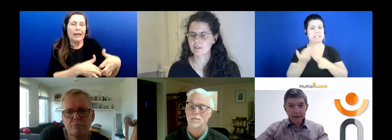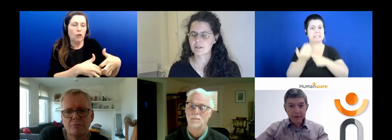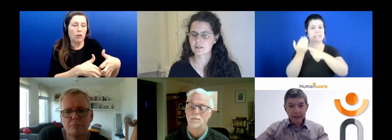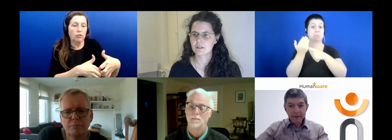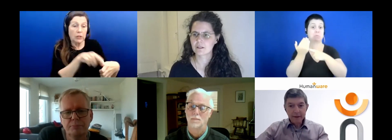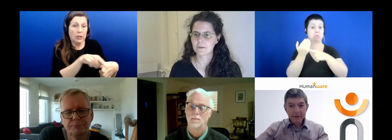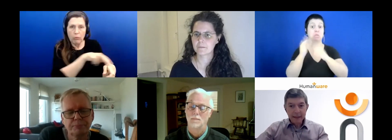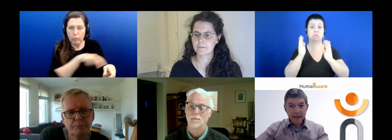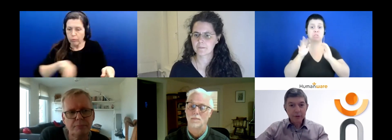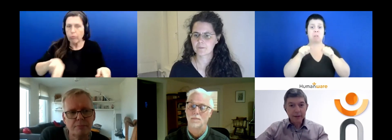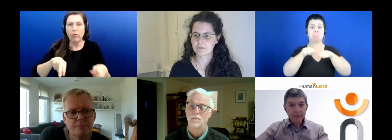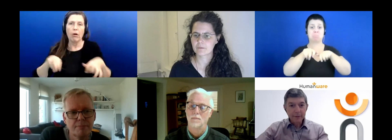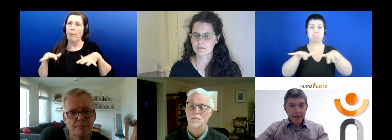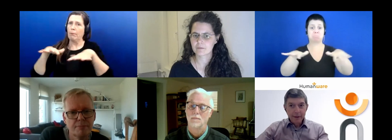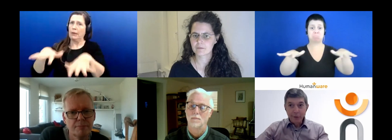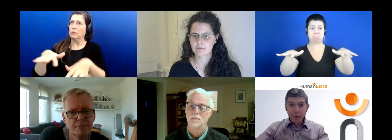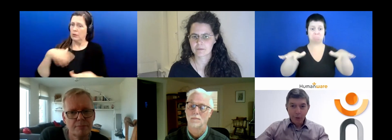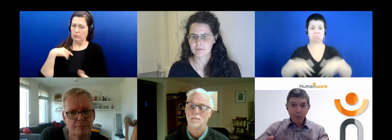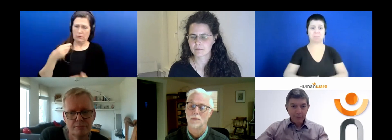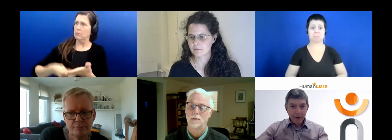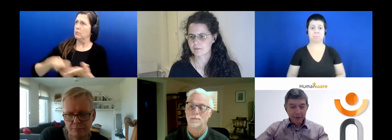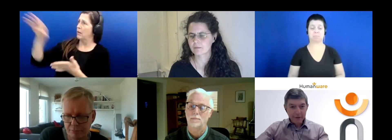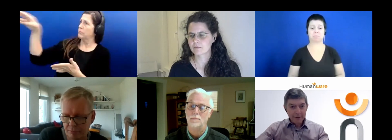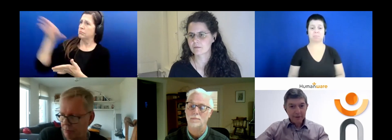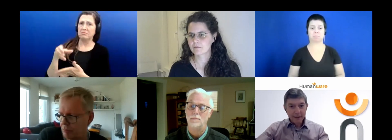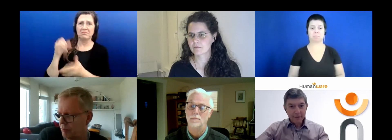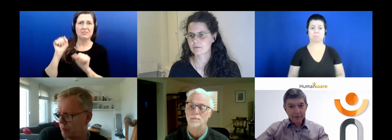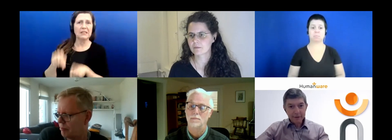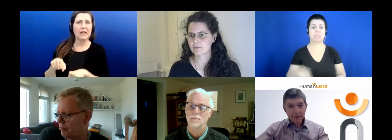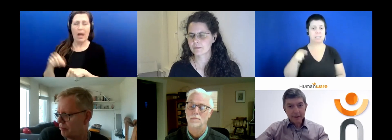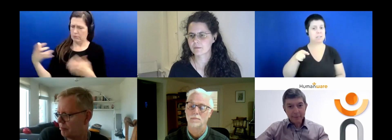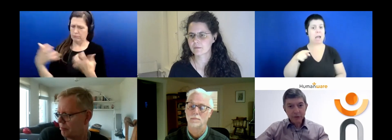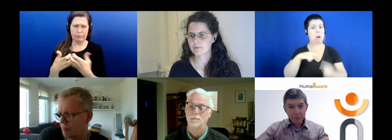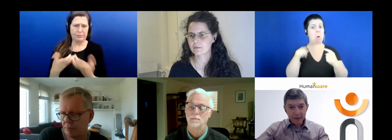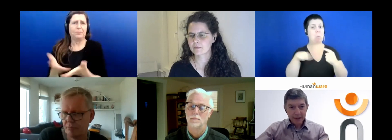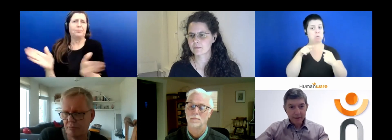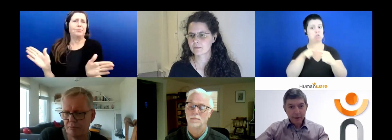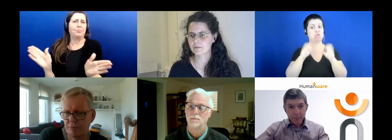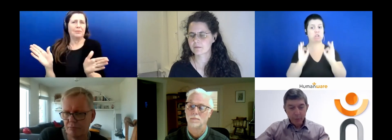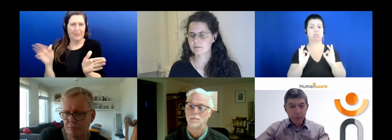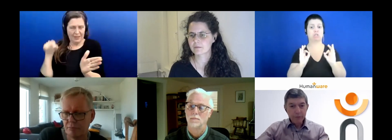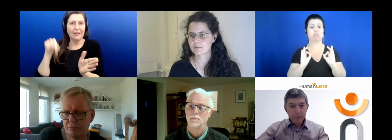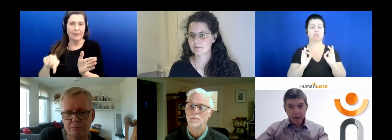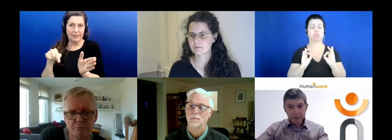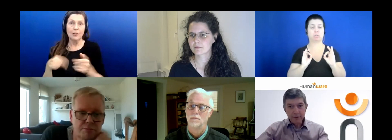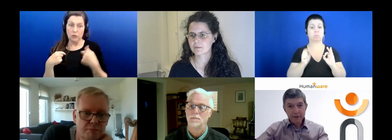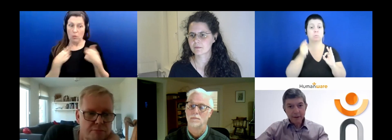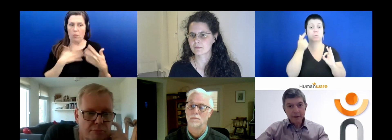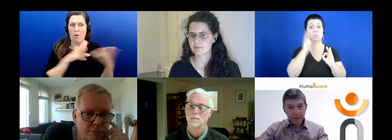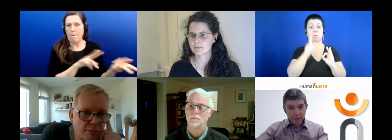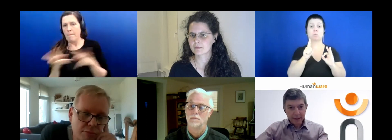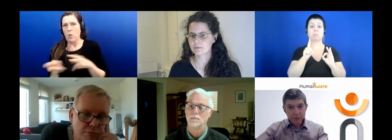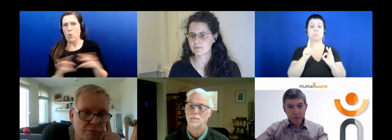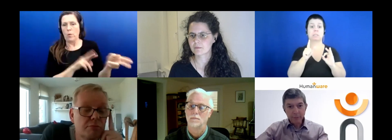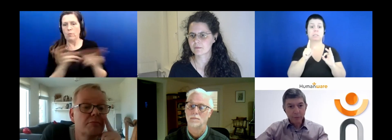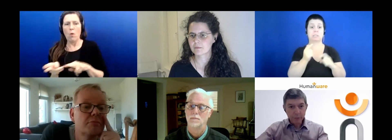and that is actually, the goal of all this. As much as we can move technologies